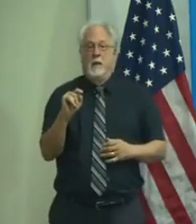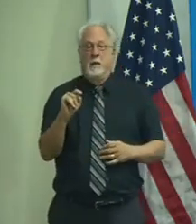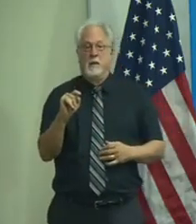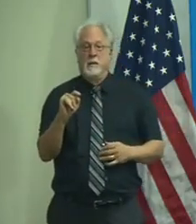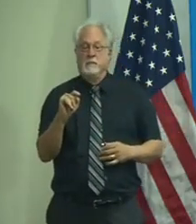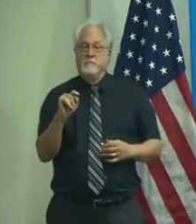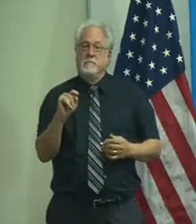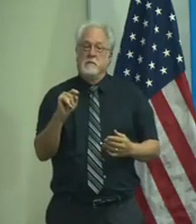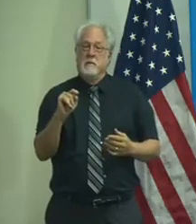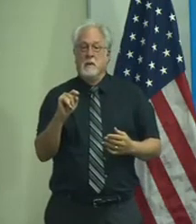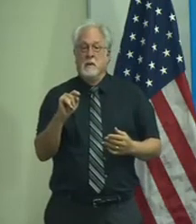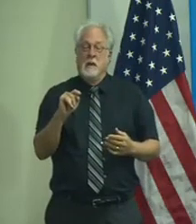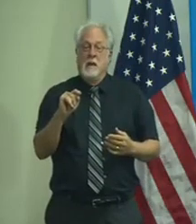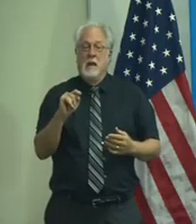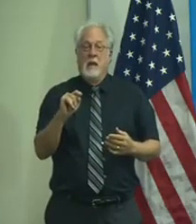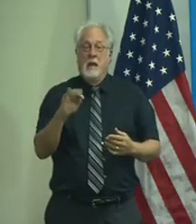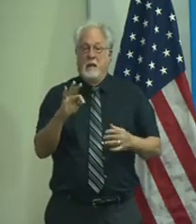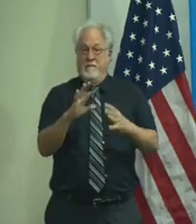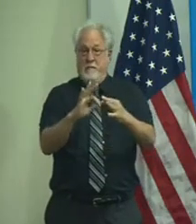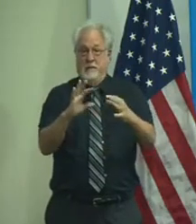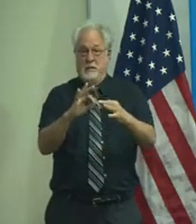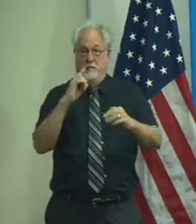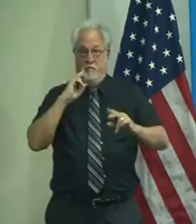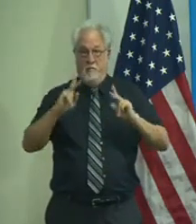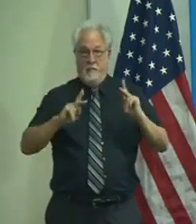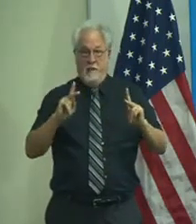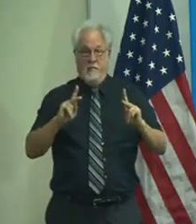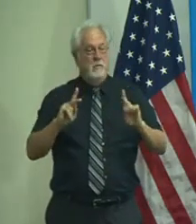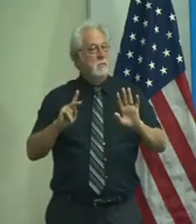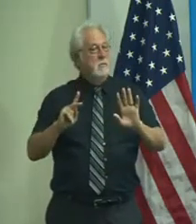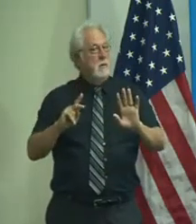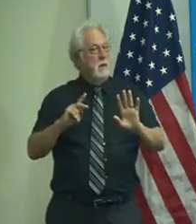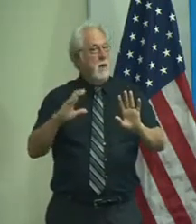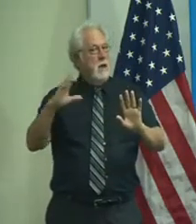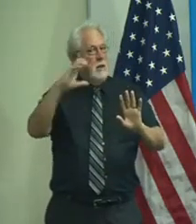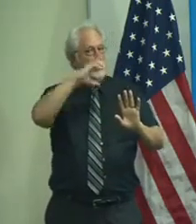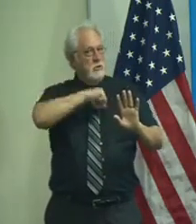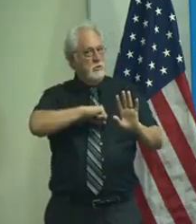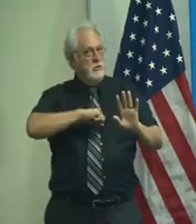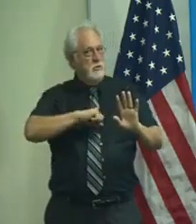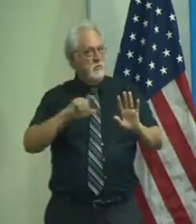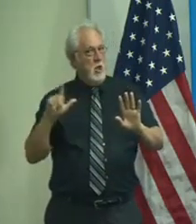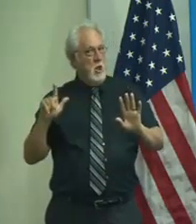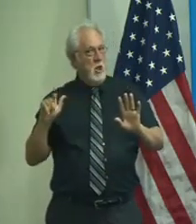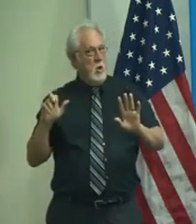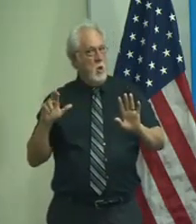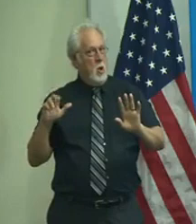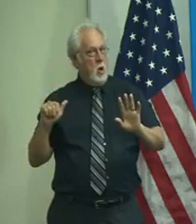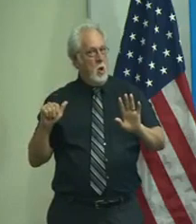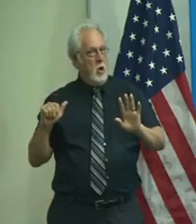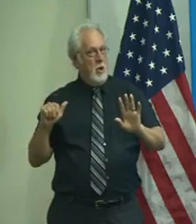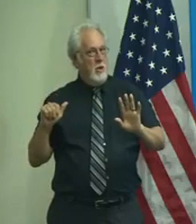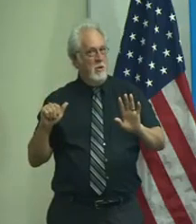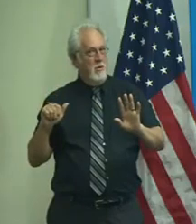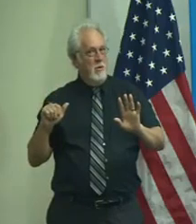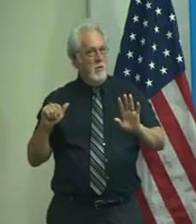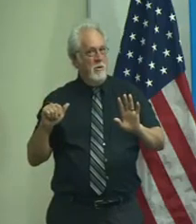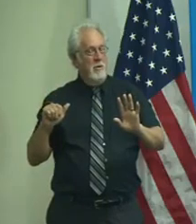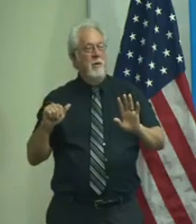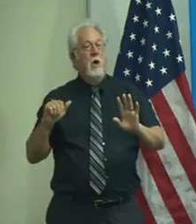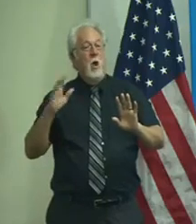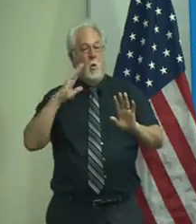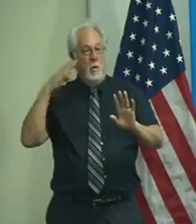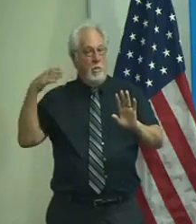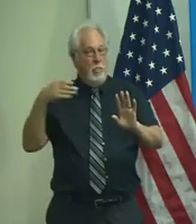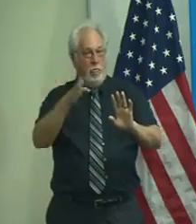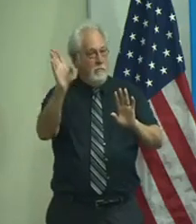I guess if I've got a message for people, is not to assume that Laura is going to do us a similar